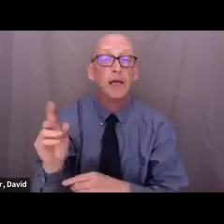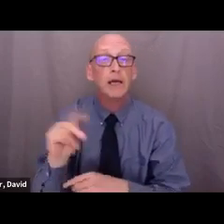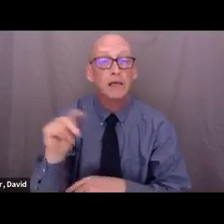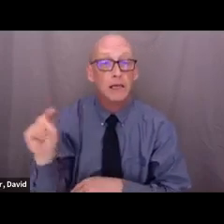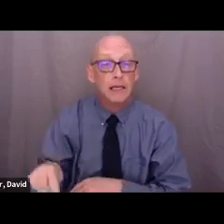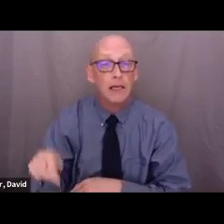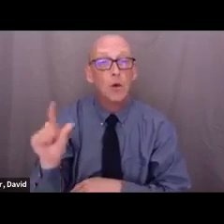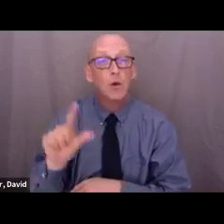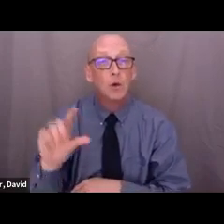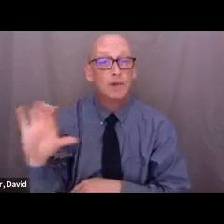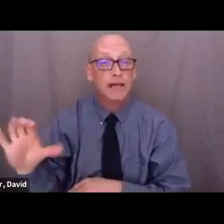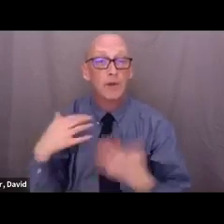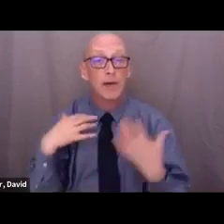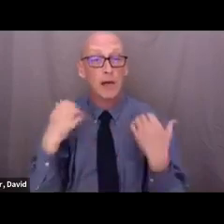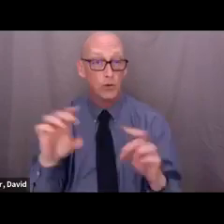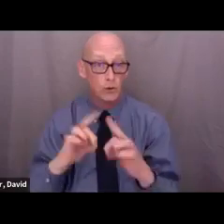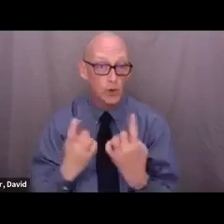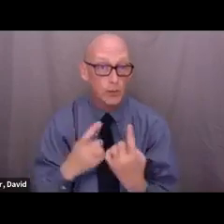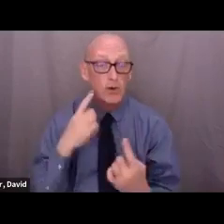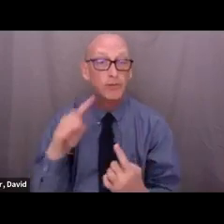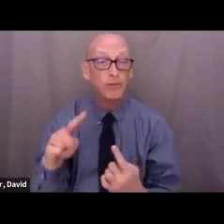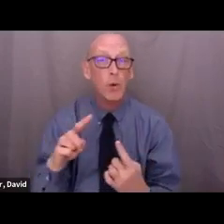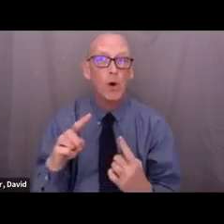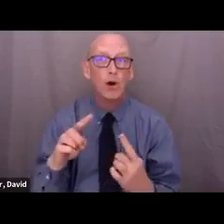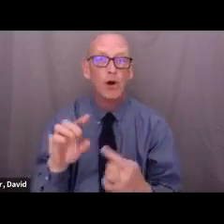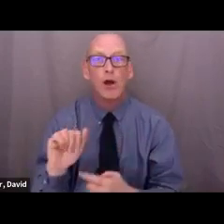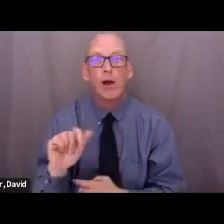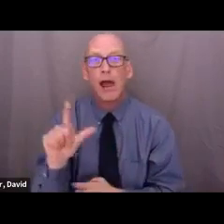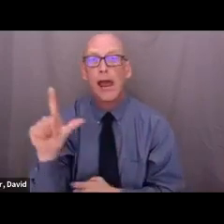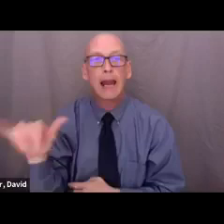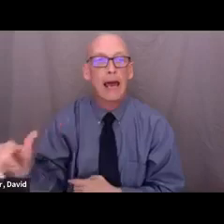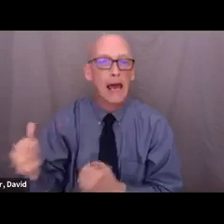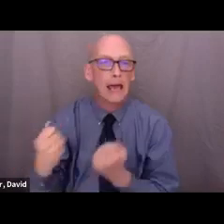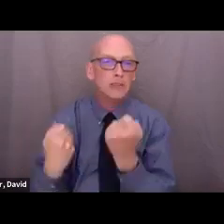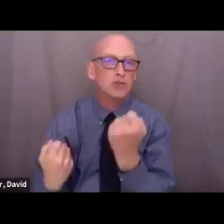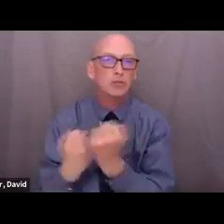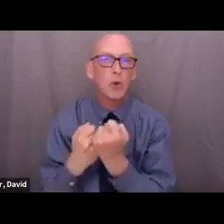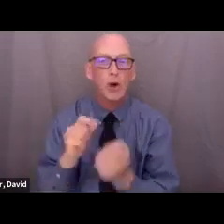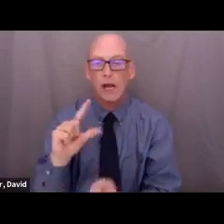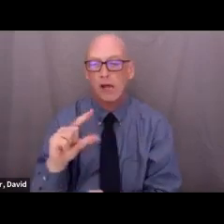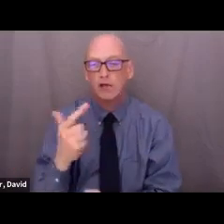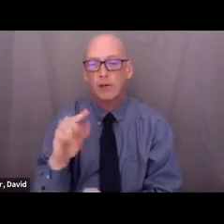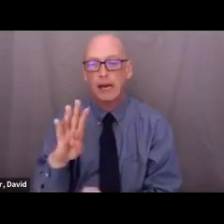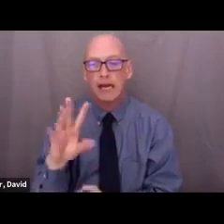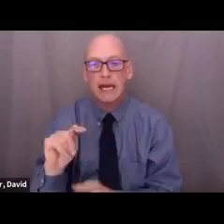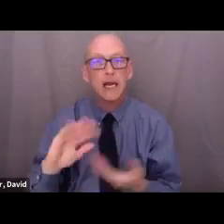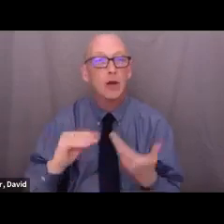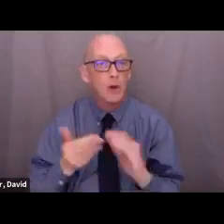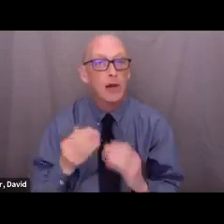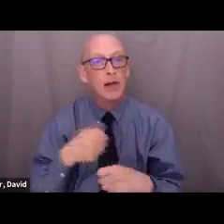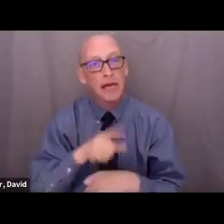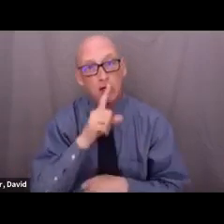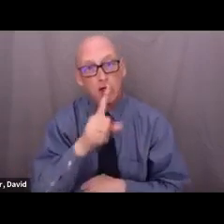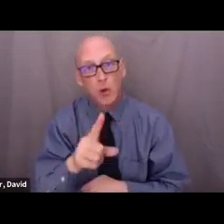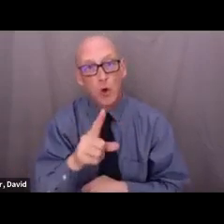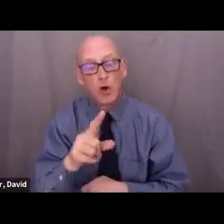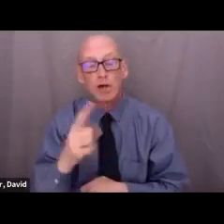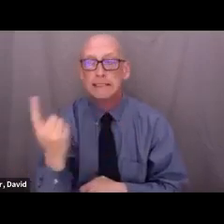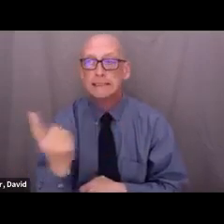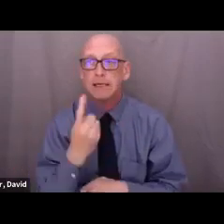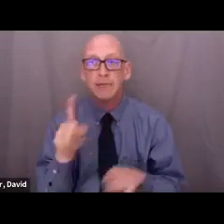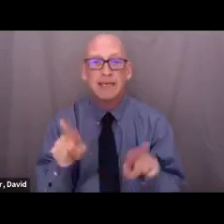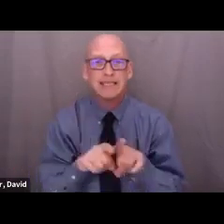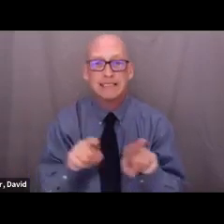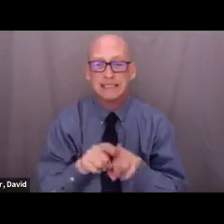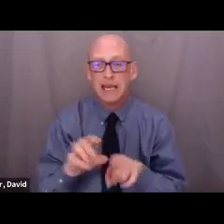Health Department for being great allies to the LGBT community to make sure that something like COVID-19 isn't